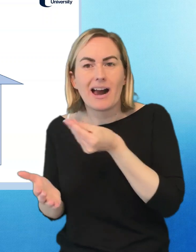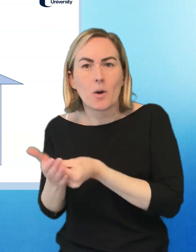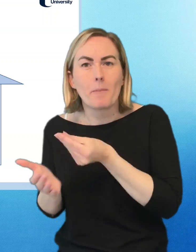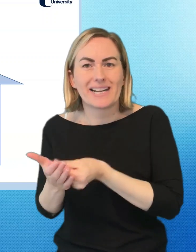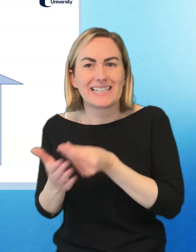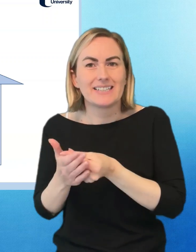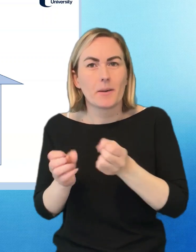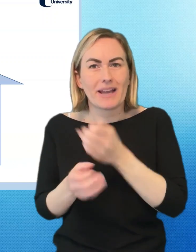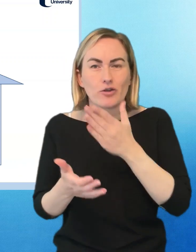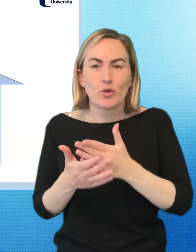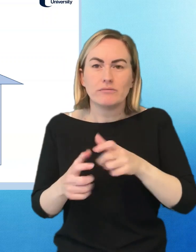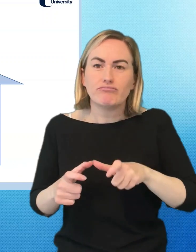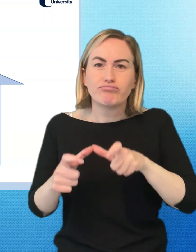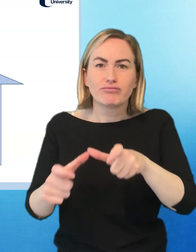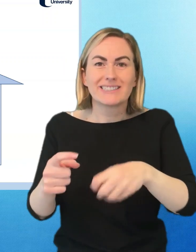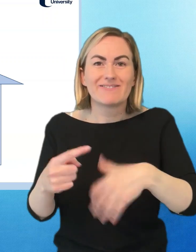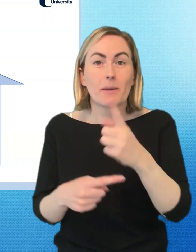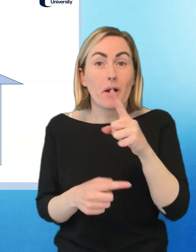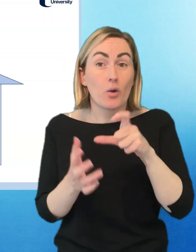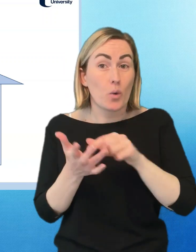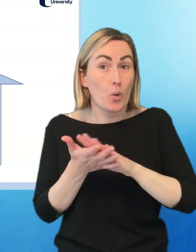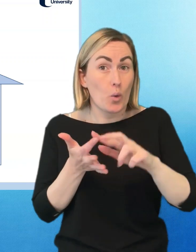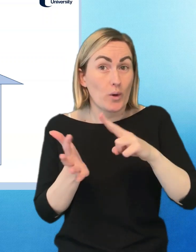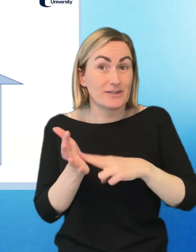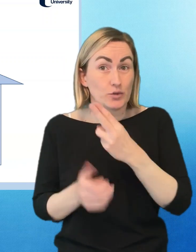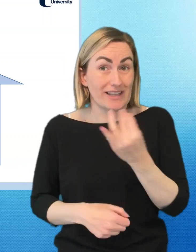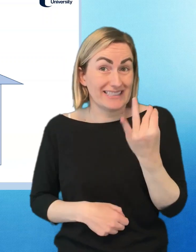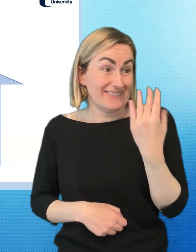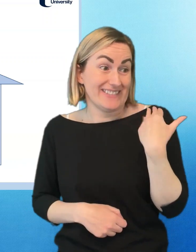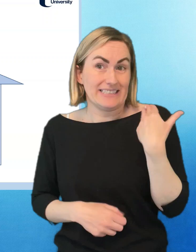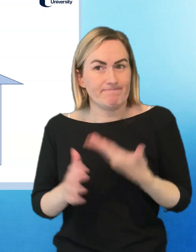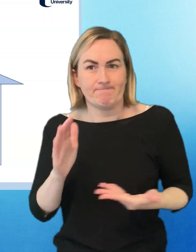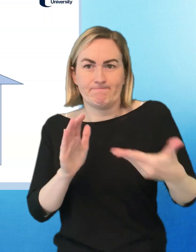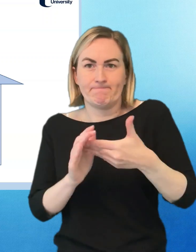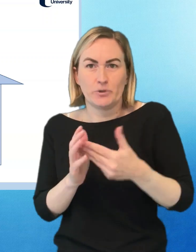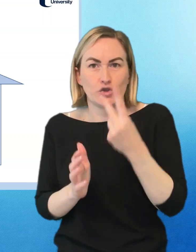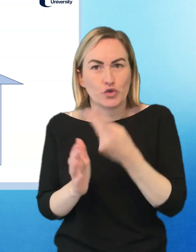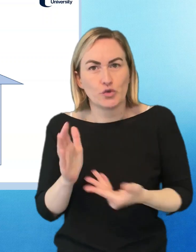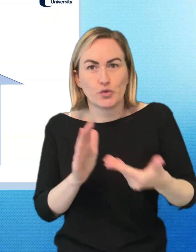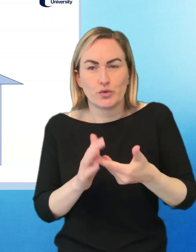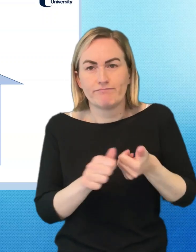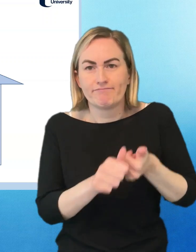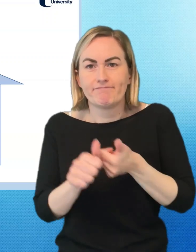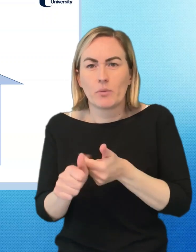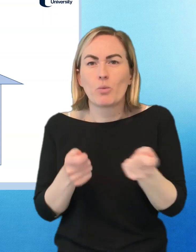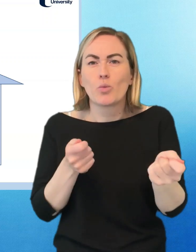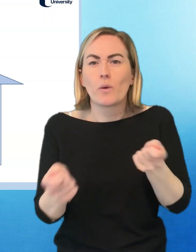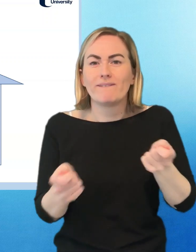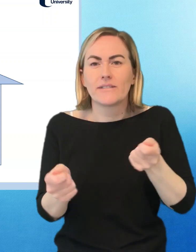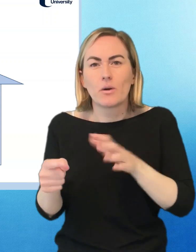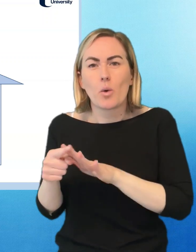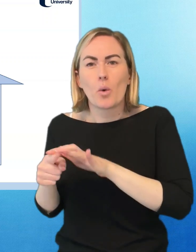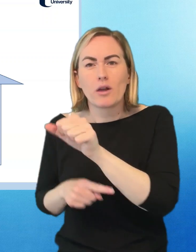in 2017 added 2 additional pillars, bringing out the ideas of governance and